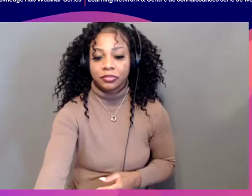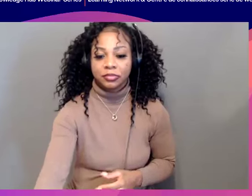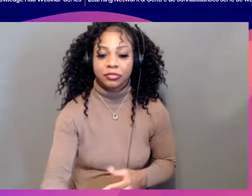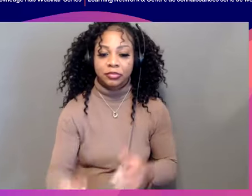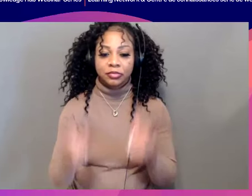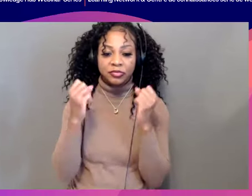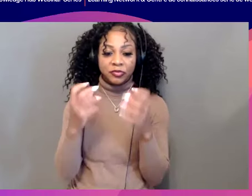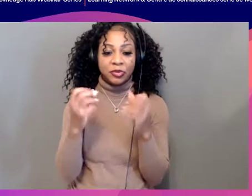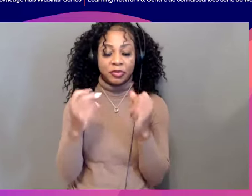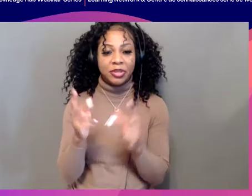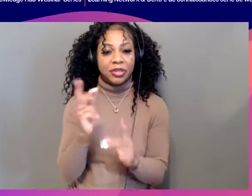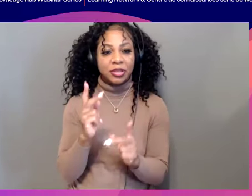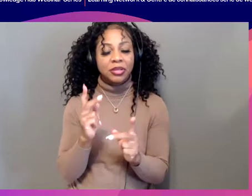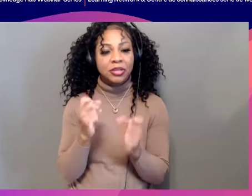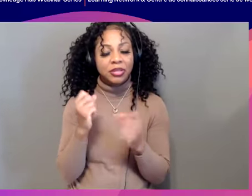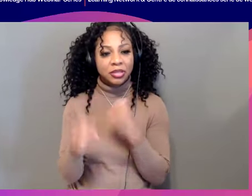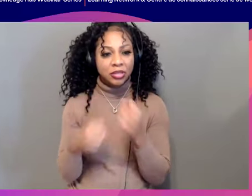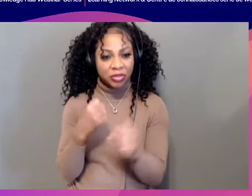now promoting